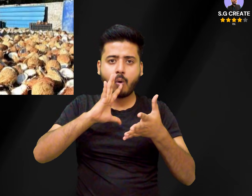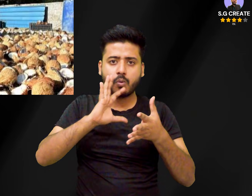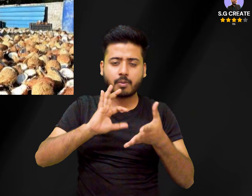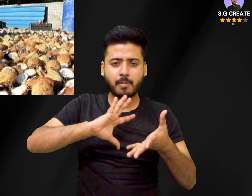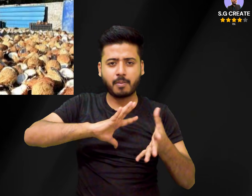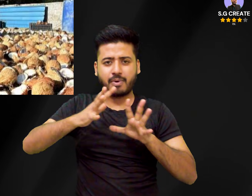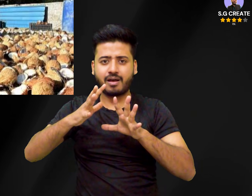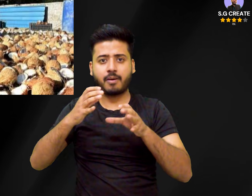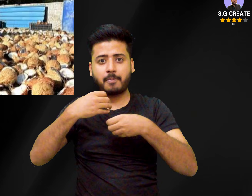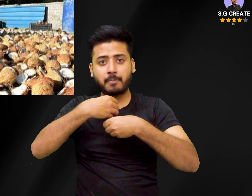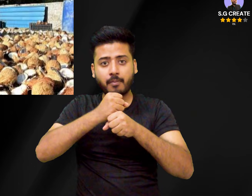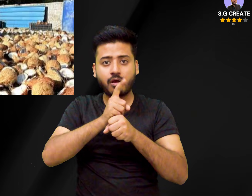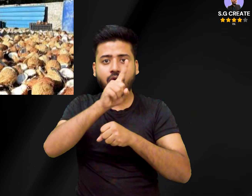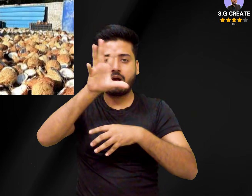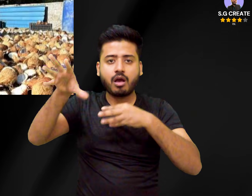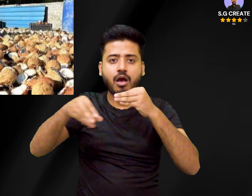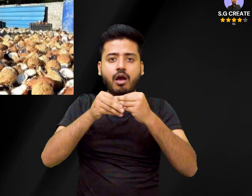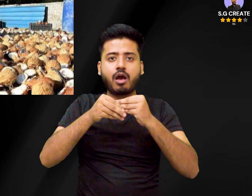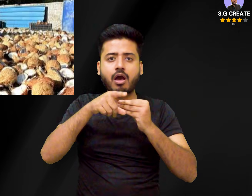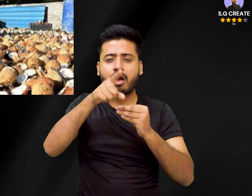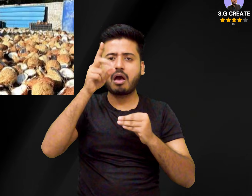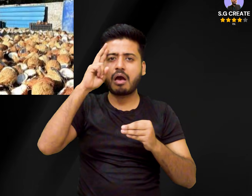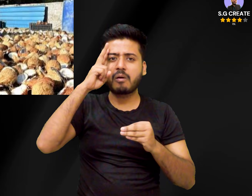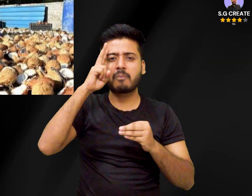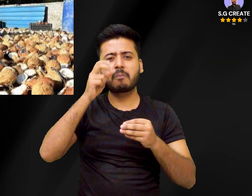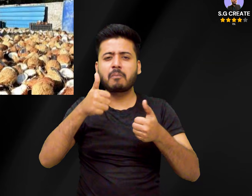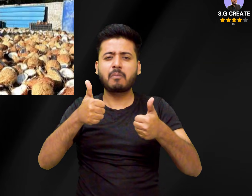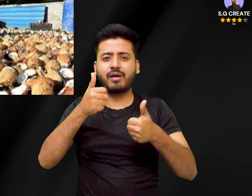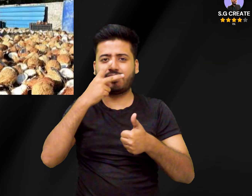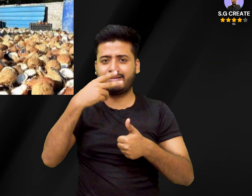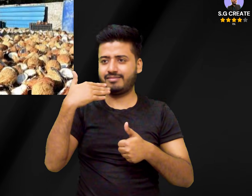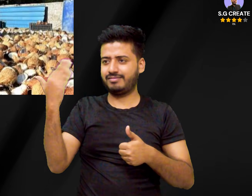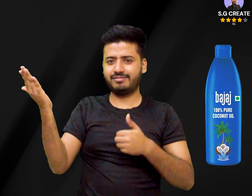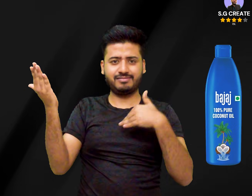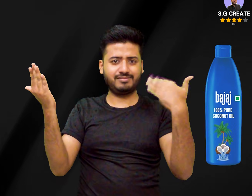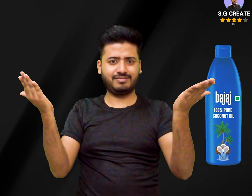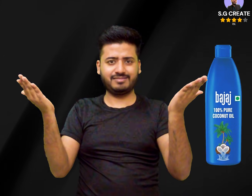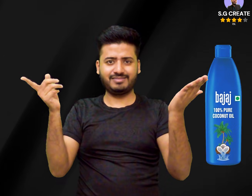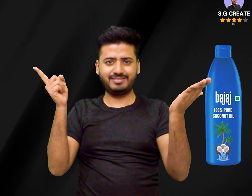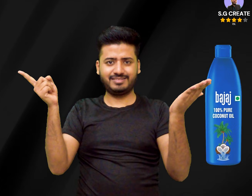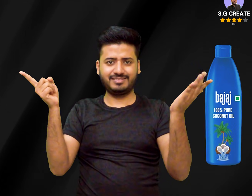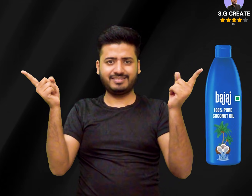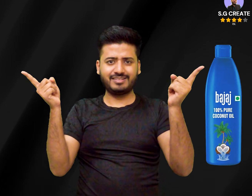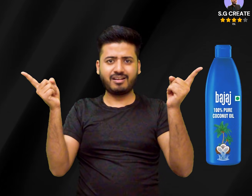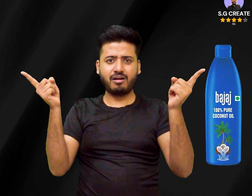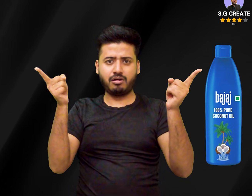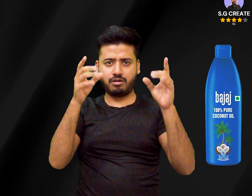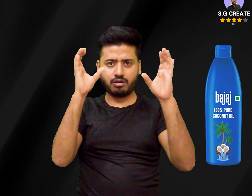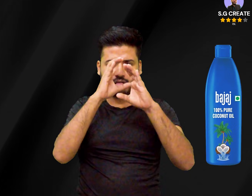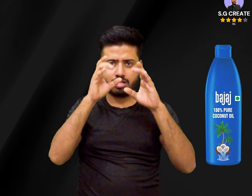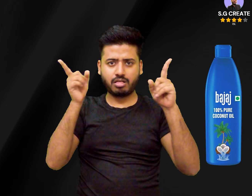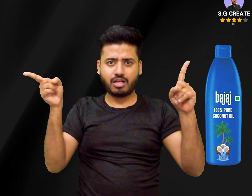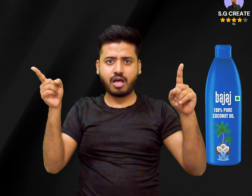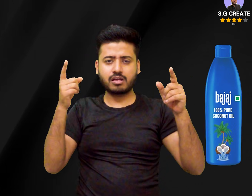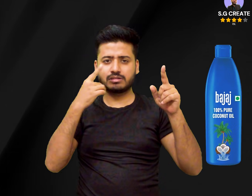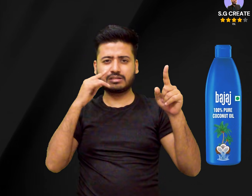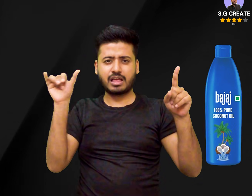Marico, successfully argued in the Supreme Court of India that their pure coconut oil is an edible oil, primarily for tax